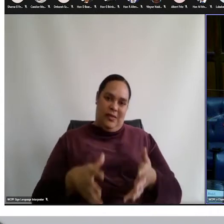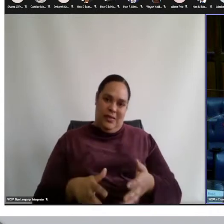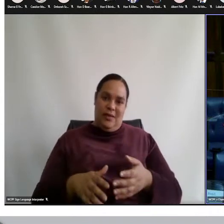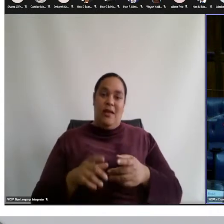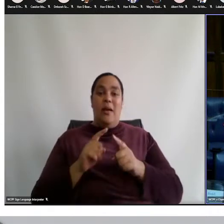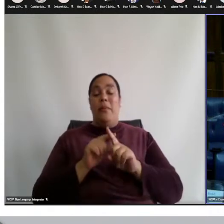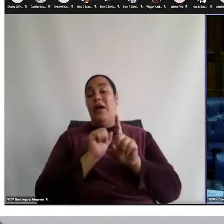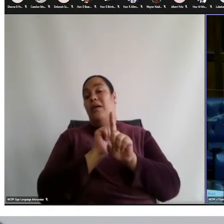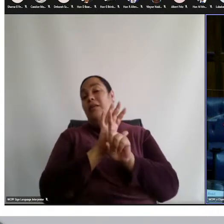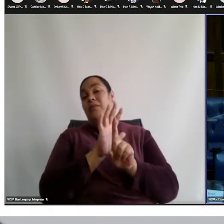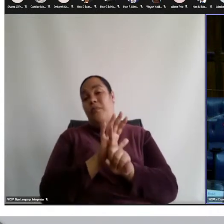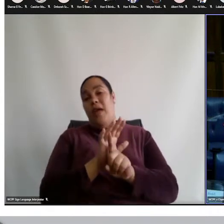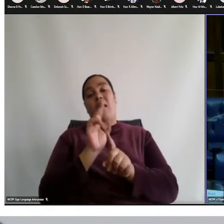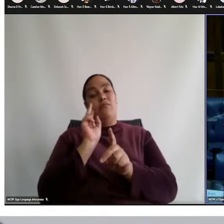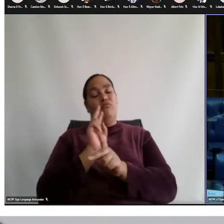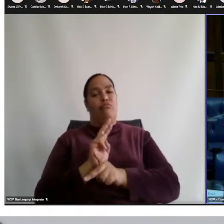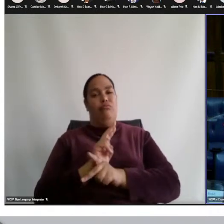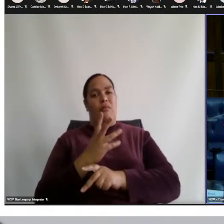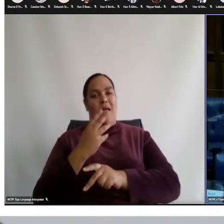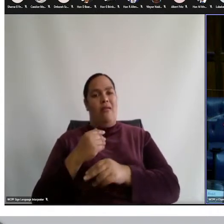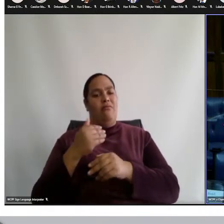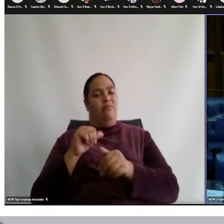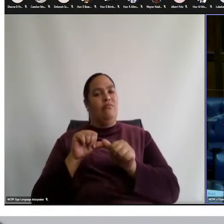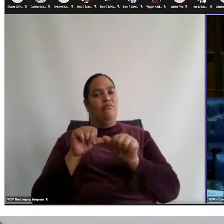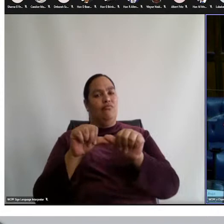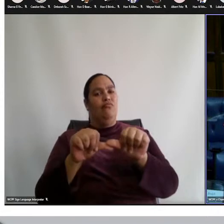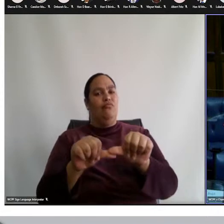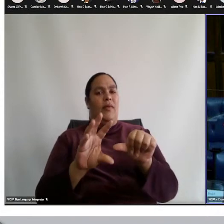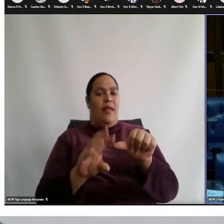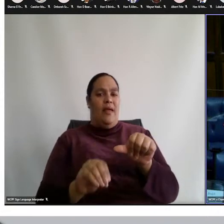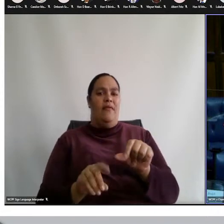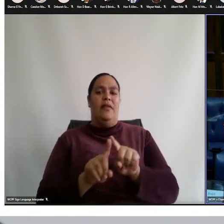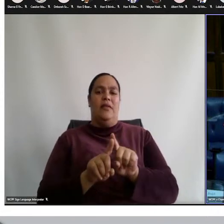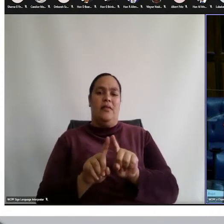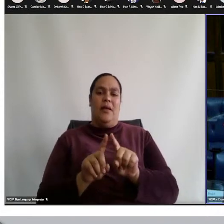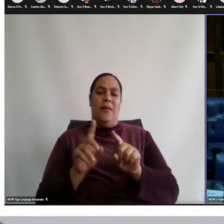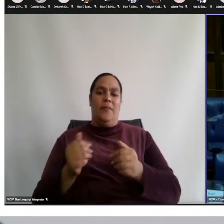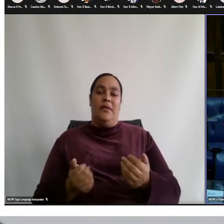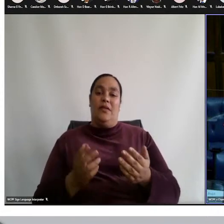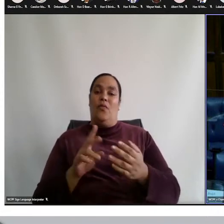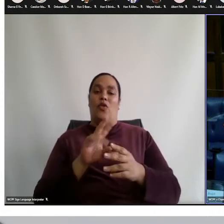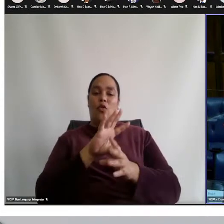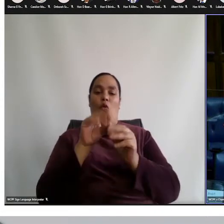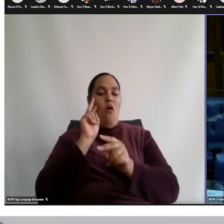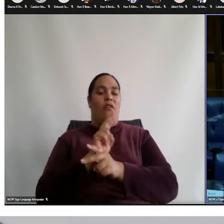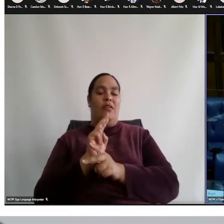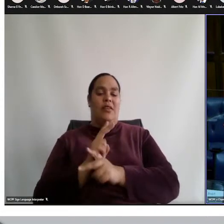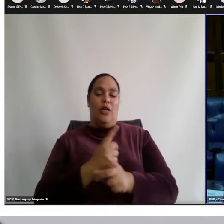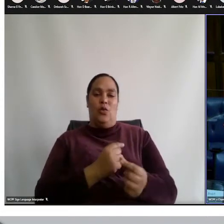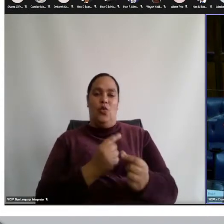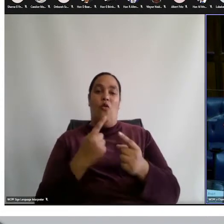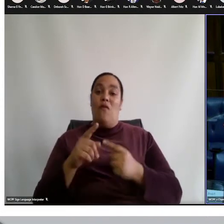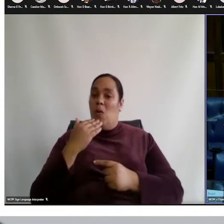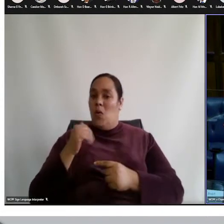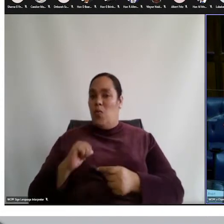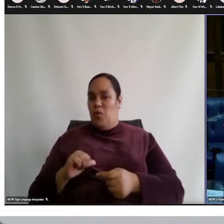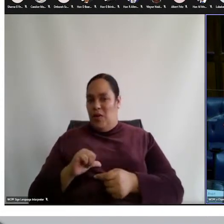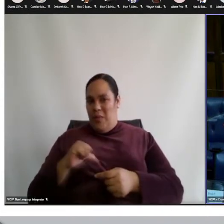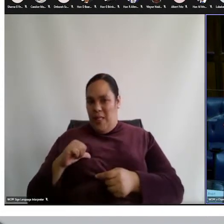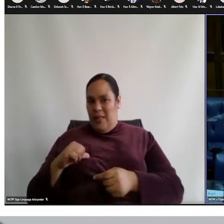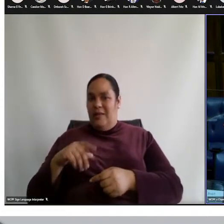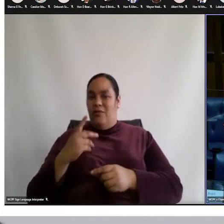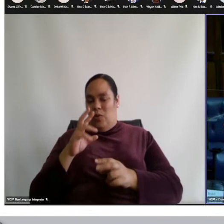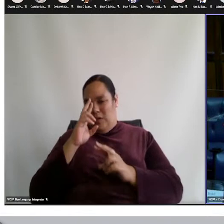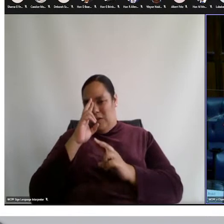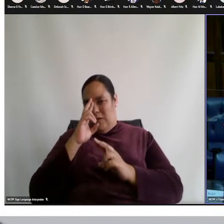Impacts are monitored on an ongoing basis and serves as an oversight vehicle for municipalities in respect of